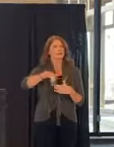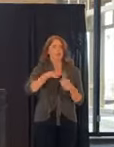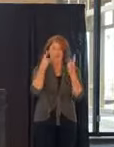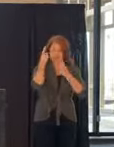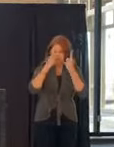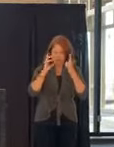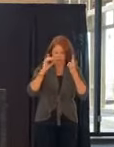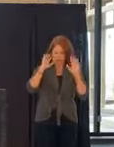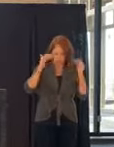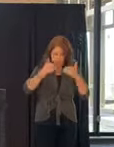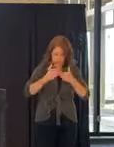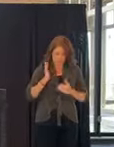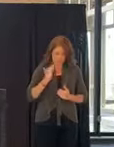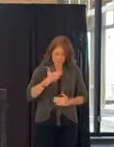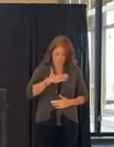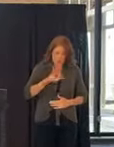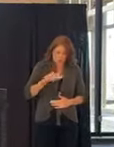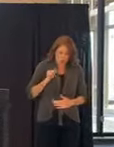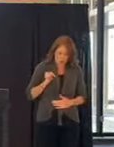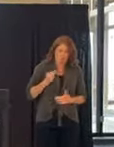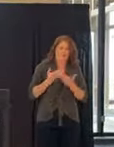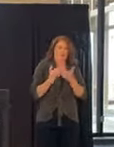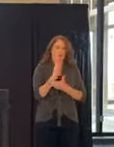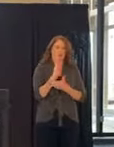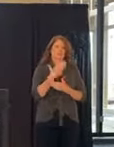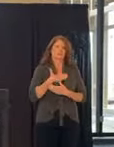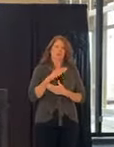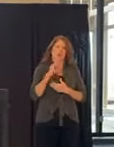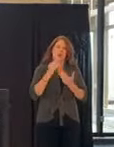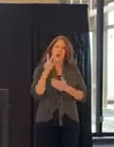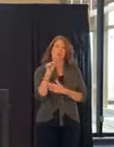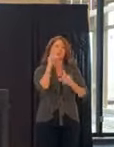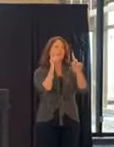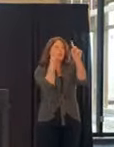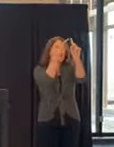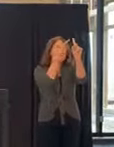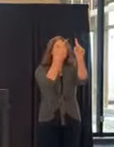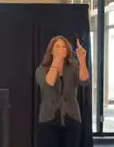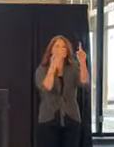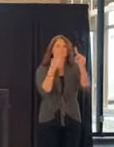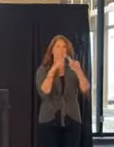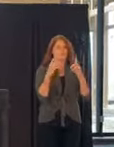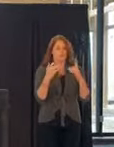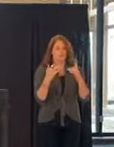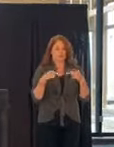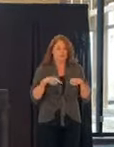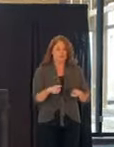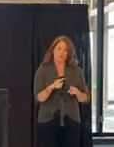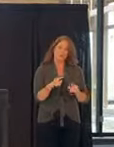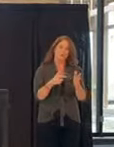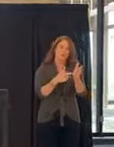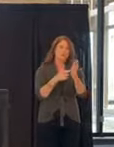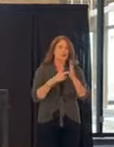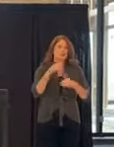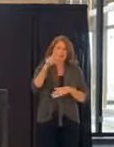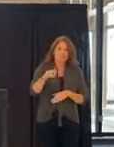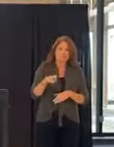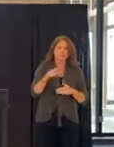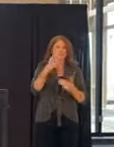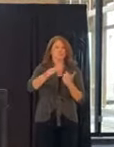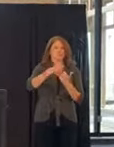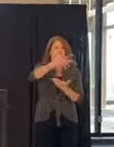our own individual rights, our own individual goals and aspirations. But in times of great need, coming together